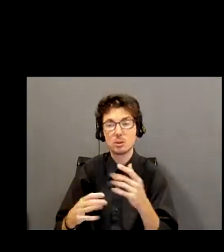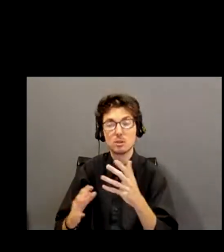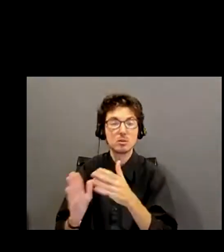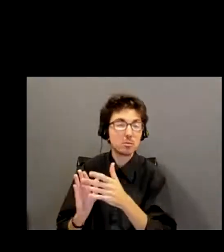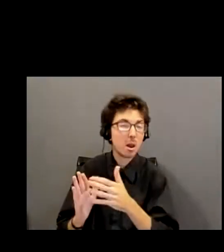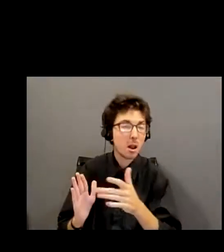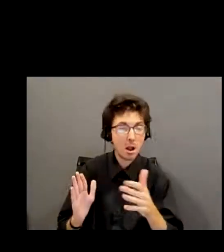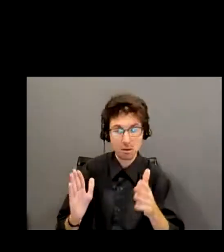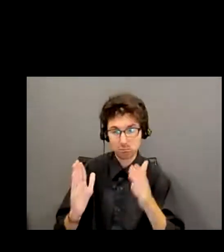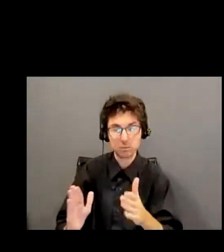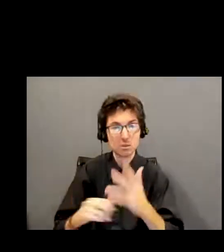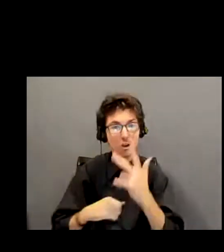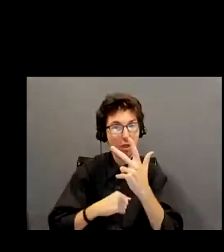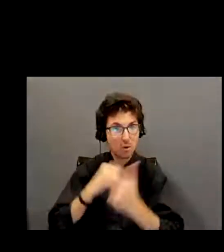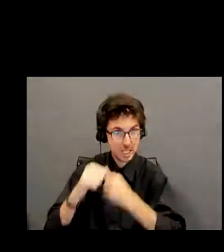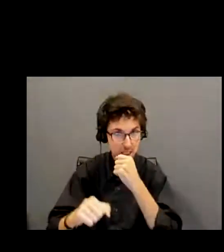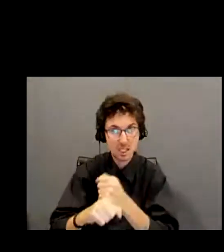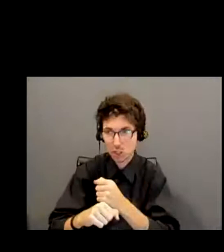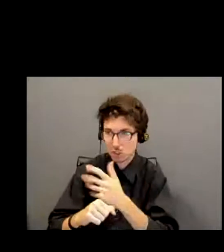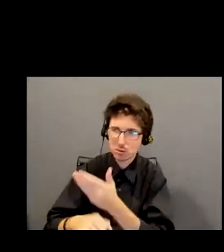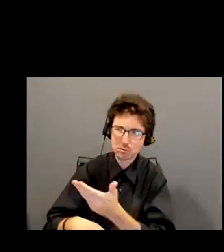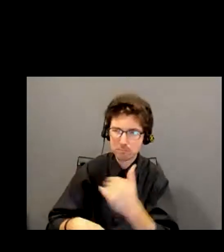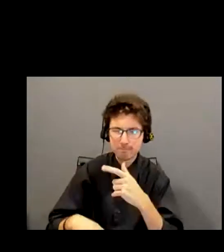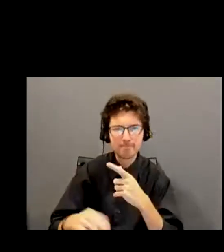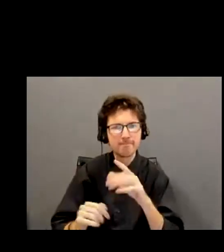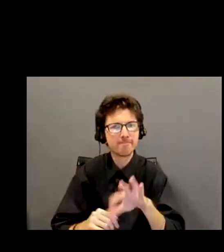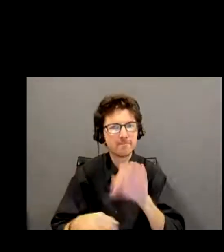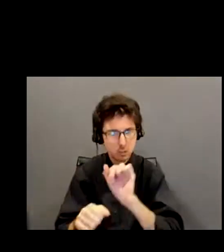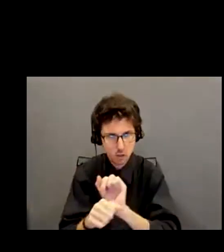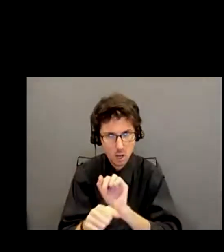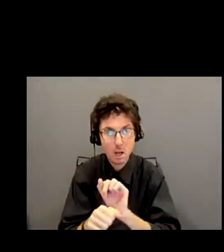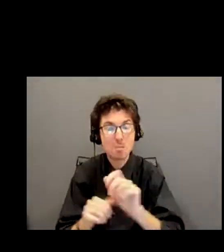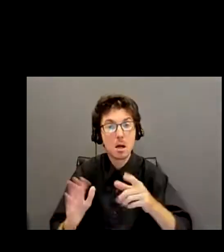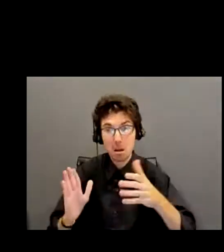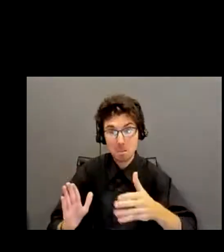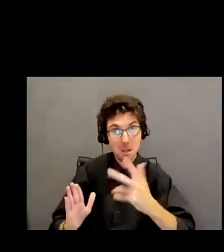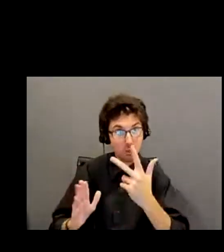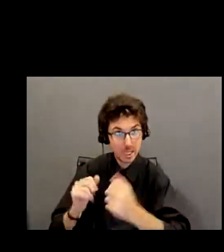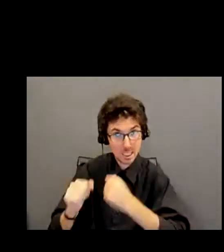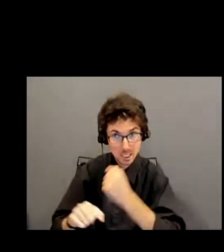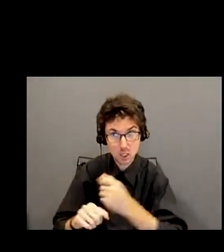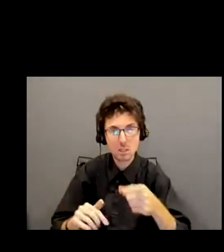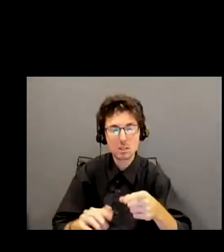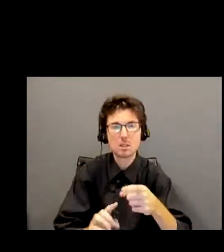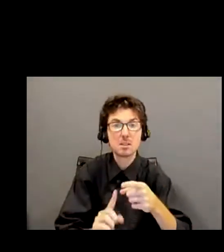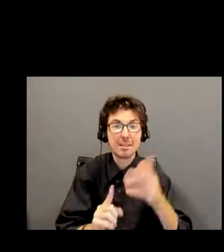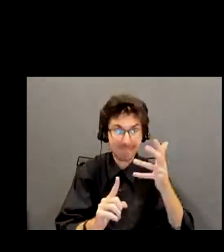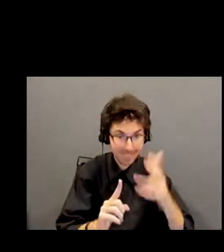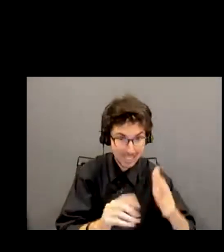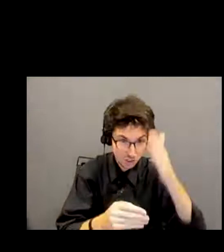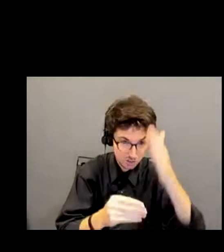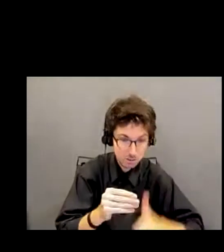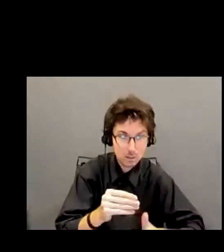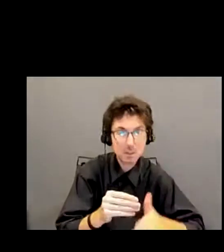that even after the program is terminated, the school should possibly continue to employ